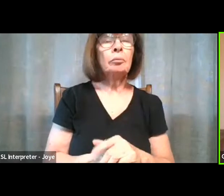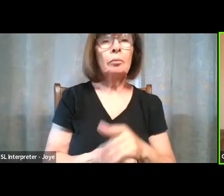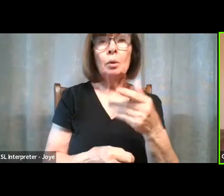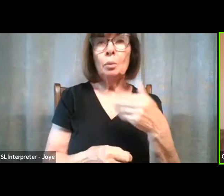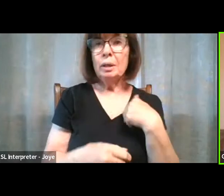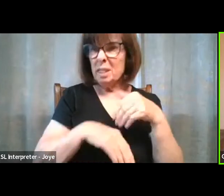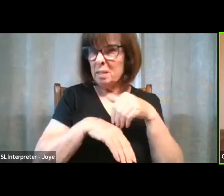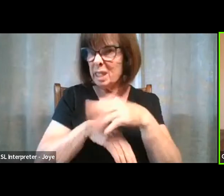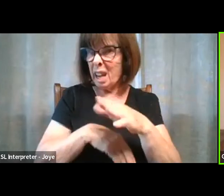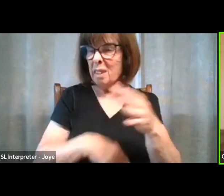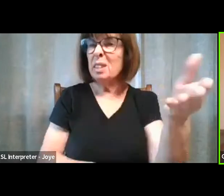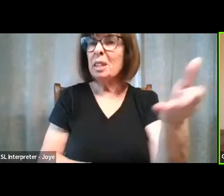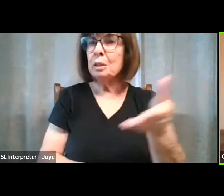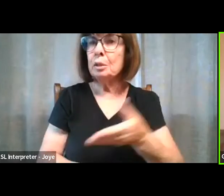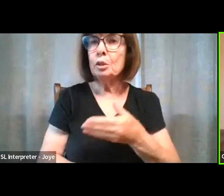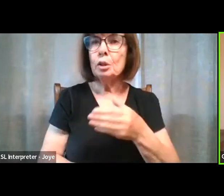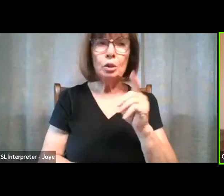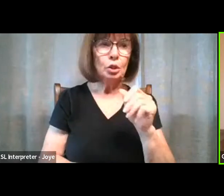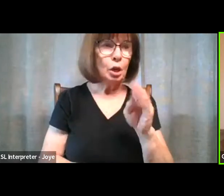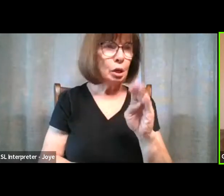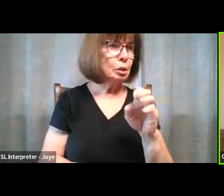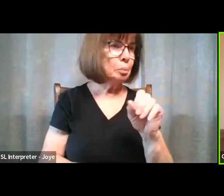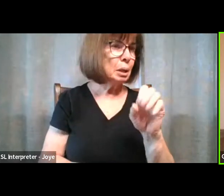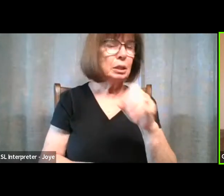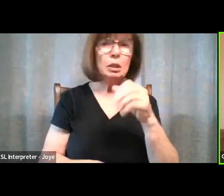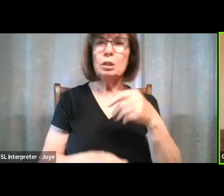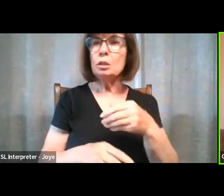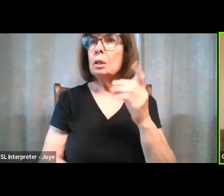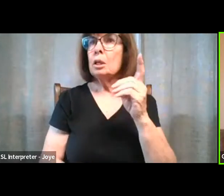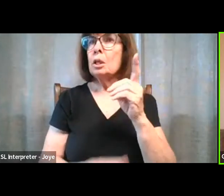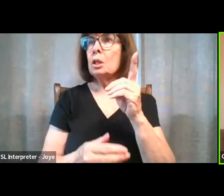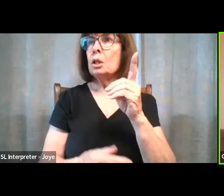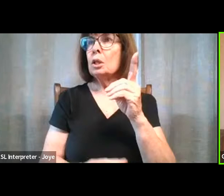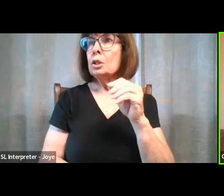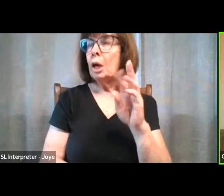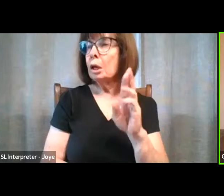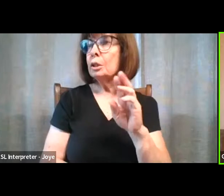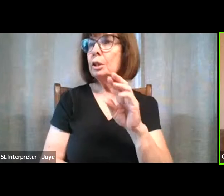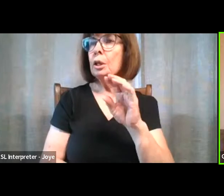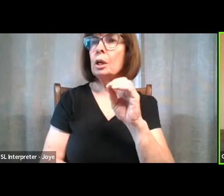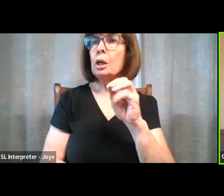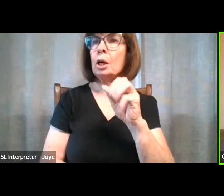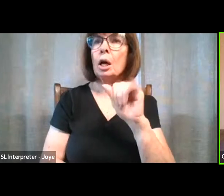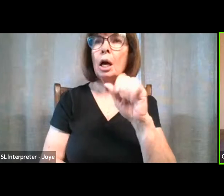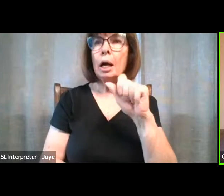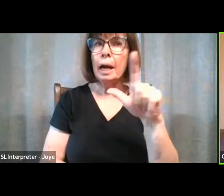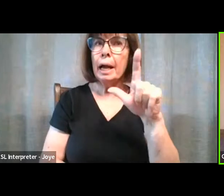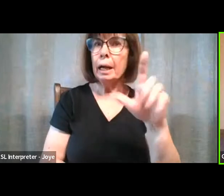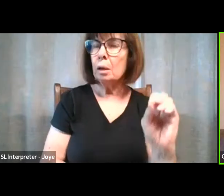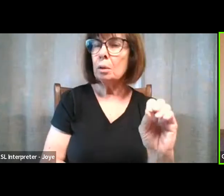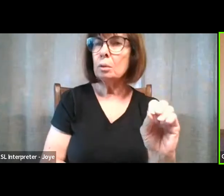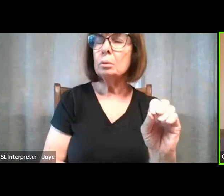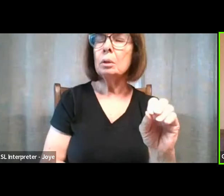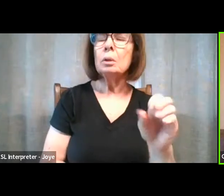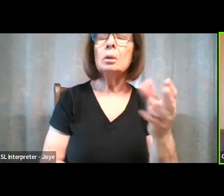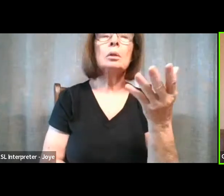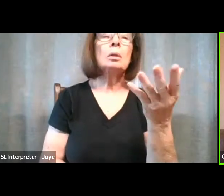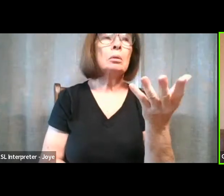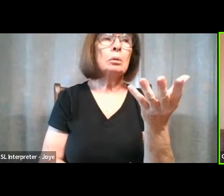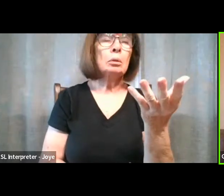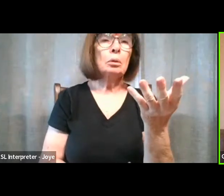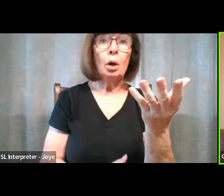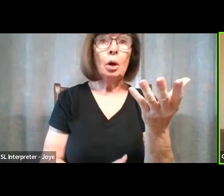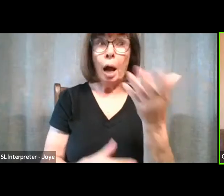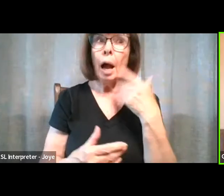introduction to Dr. Moss, Dr. Ayala. I had been in anticipation of speaking